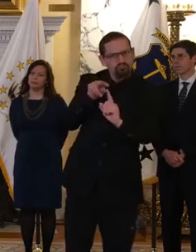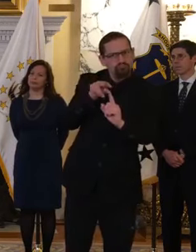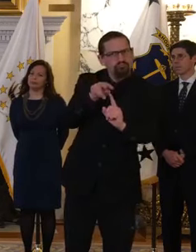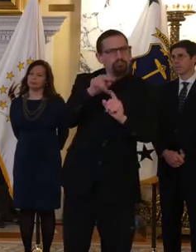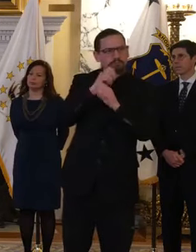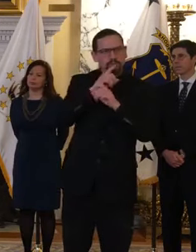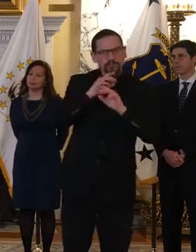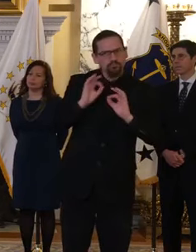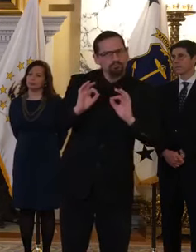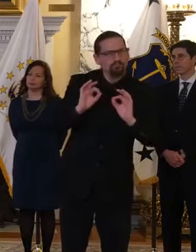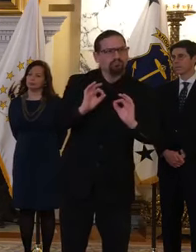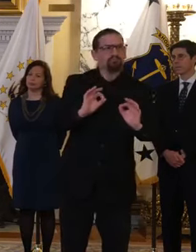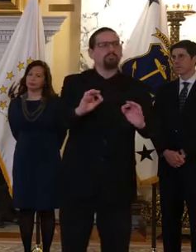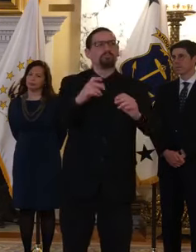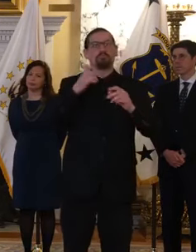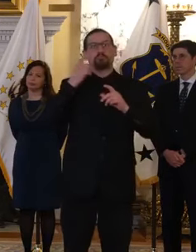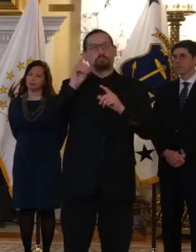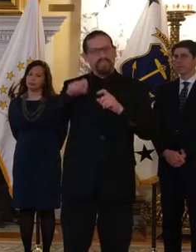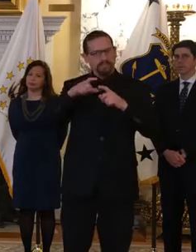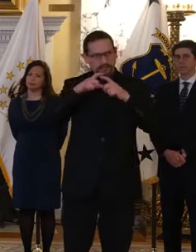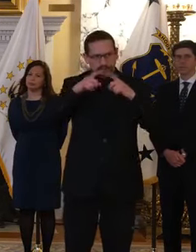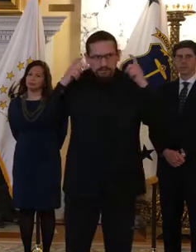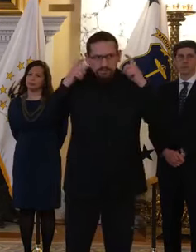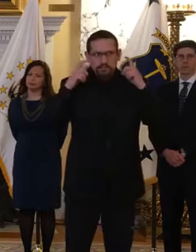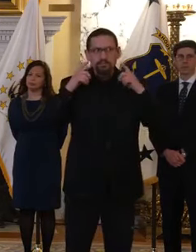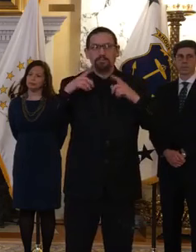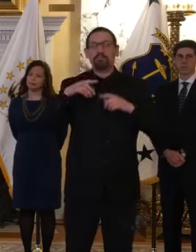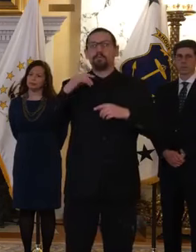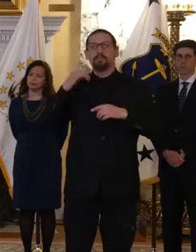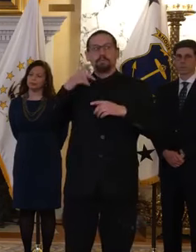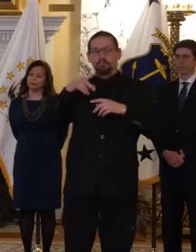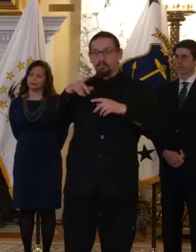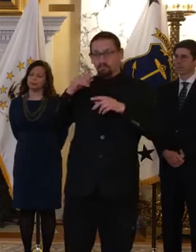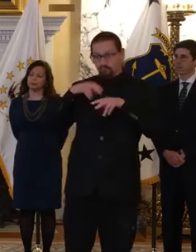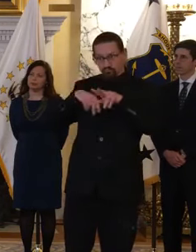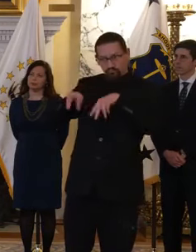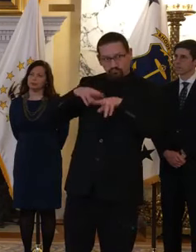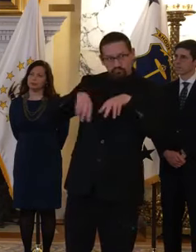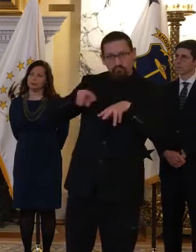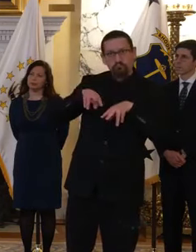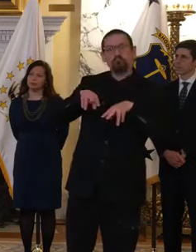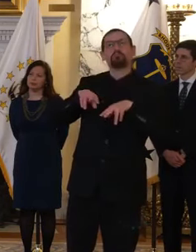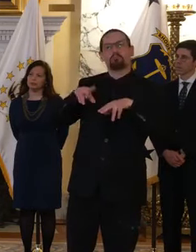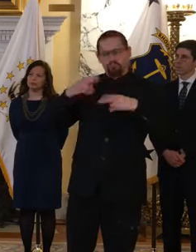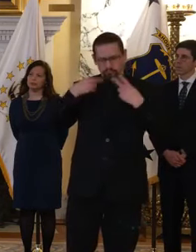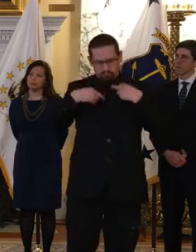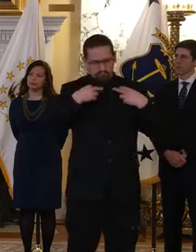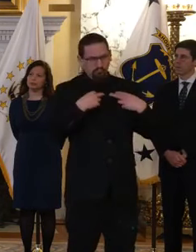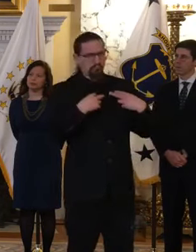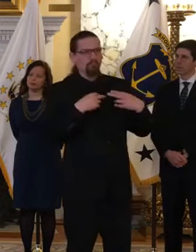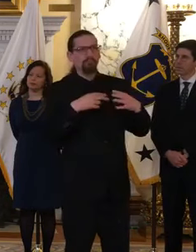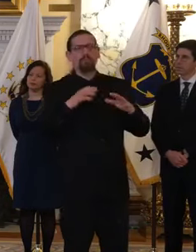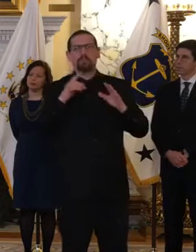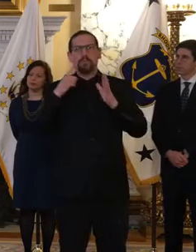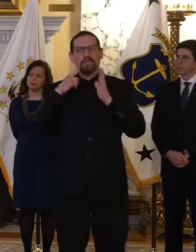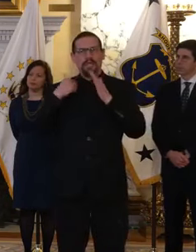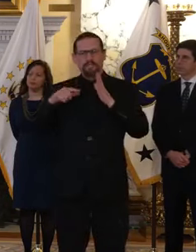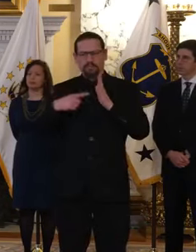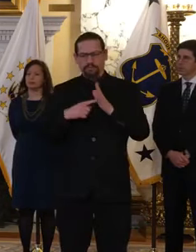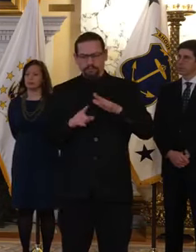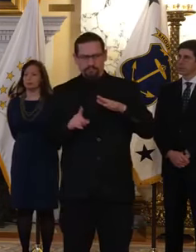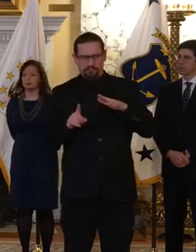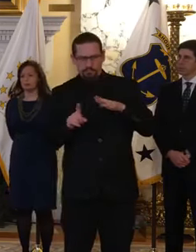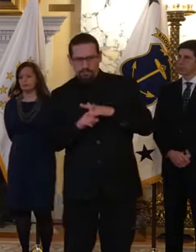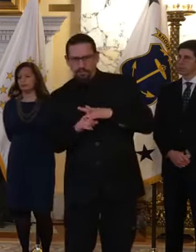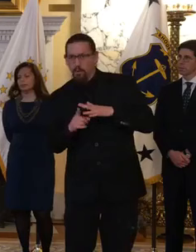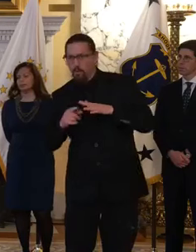a mask so that as they're monitoring themselves for symptoms, if symptoms were to start developing on their